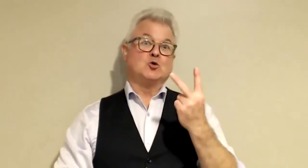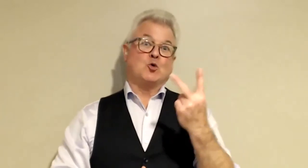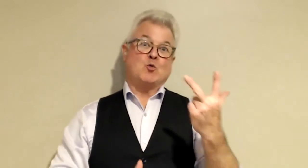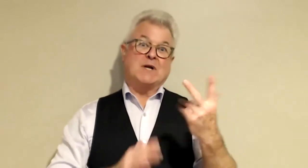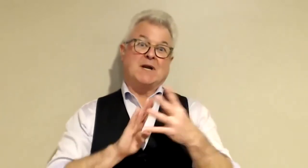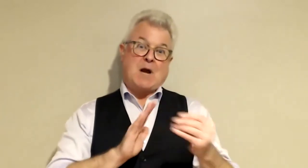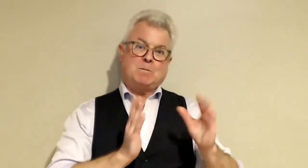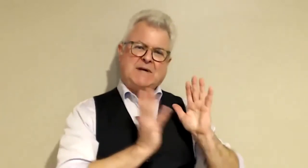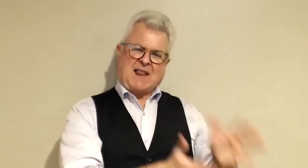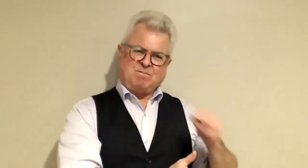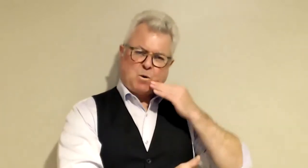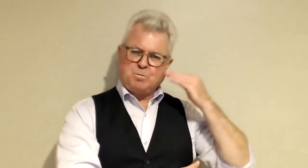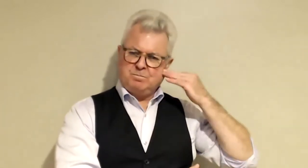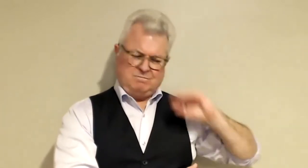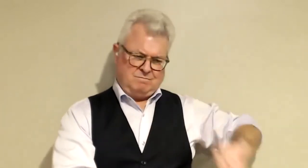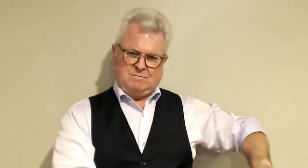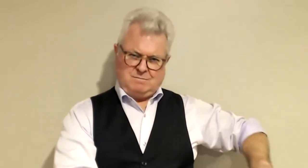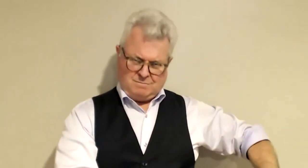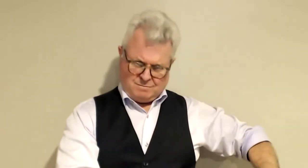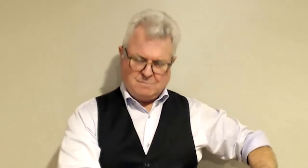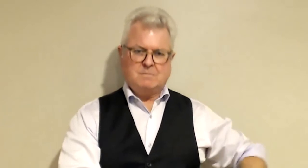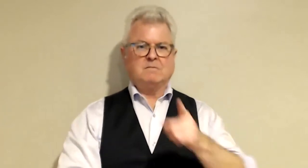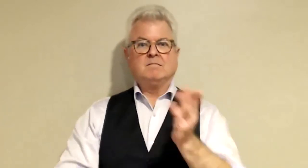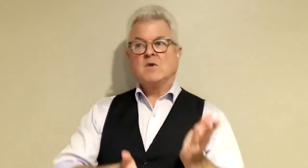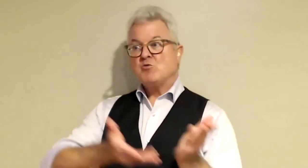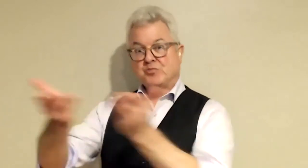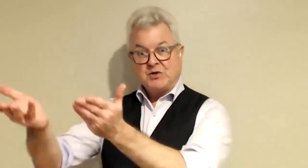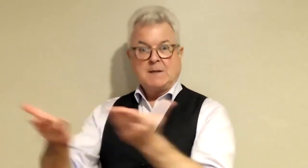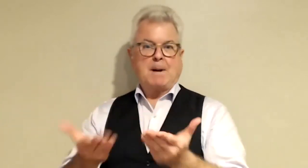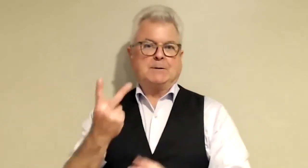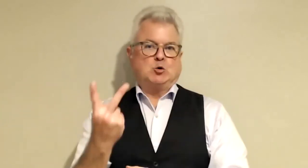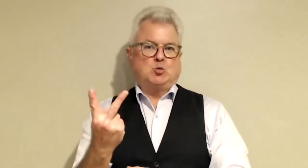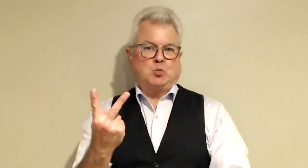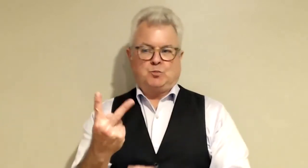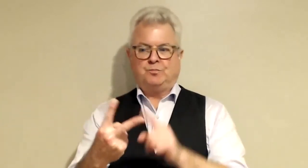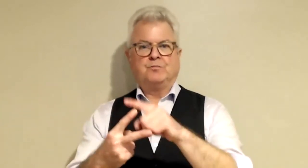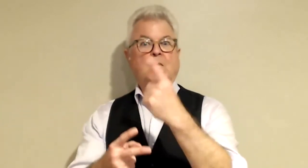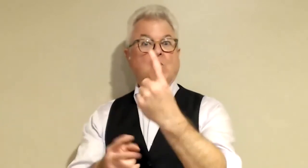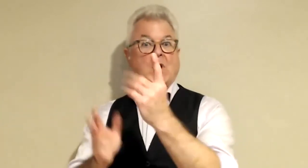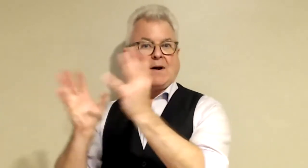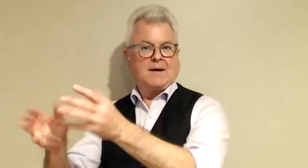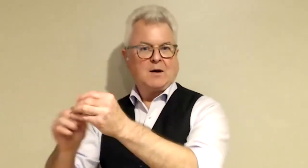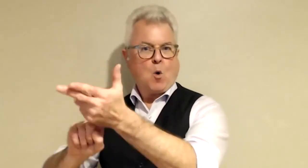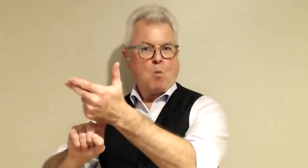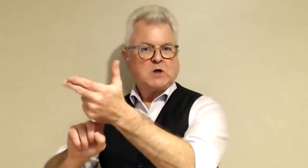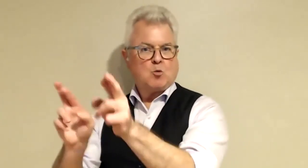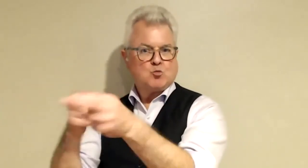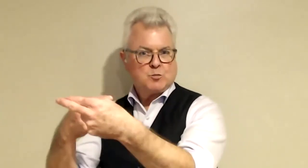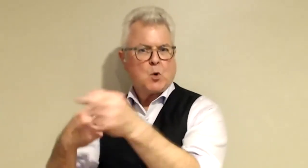identification purposes only. 2 or 3 copies you should leave at home before you leave to go to your destination. Bring 2 of them with you. One you would leave